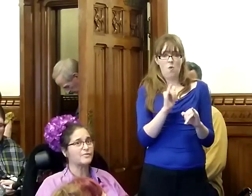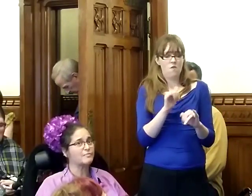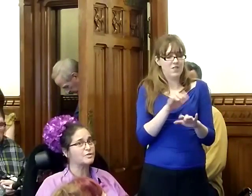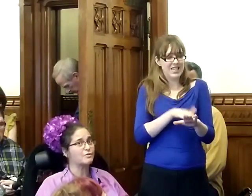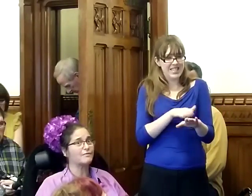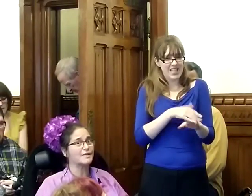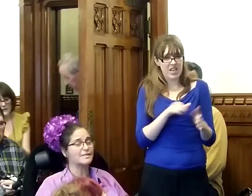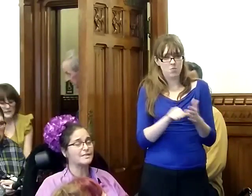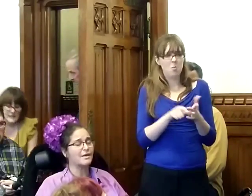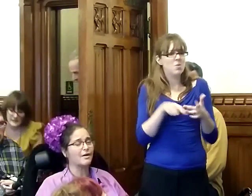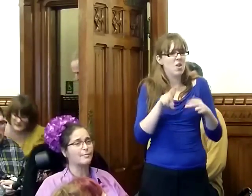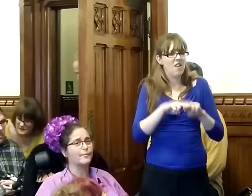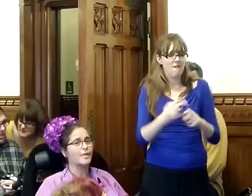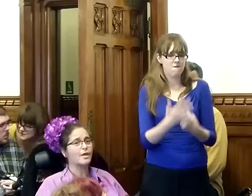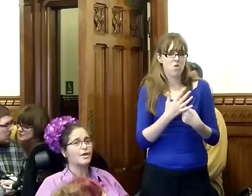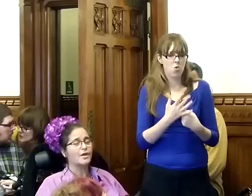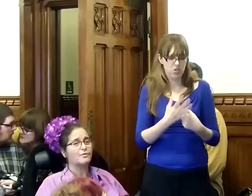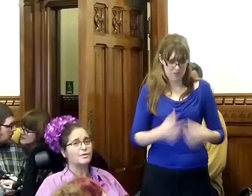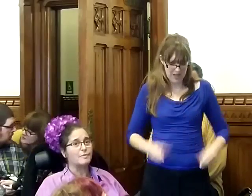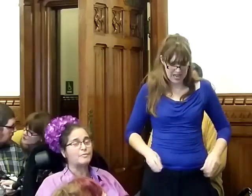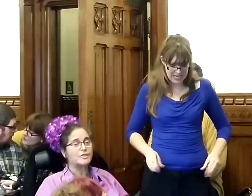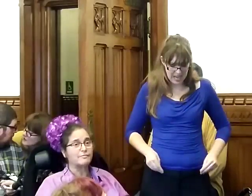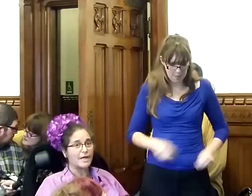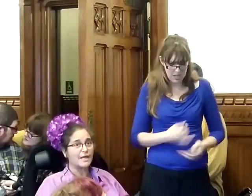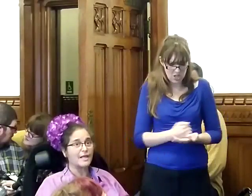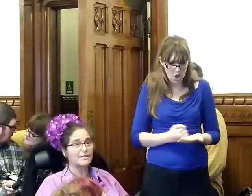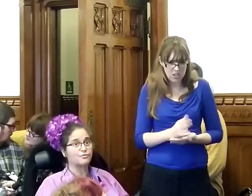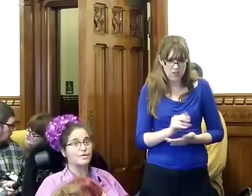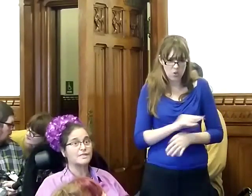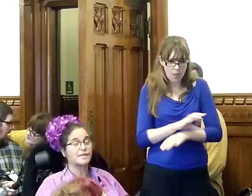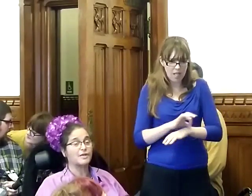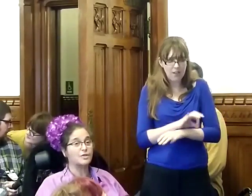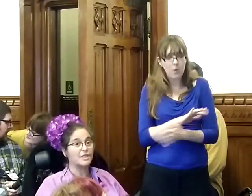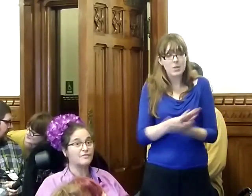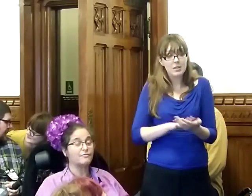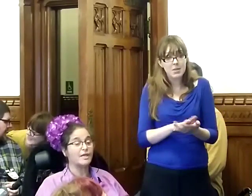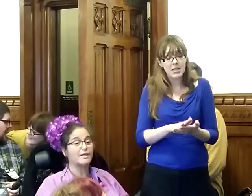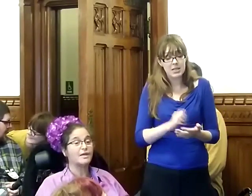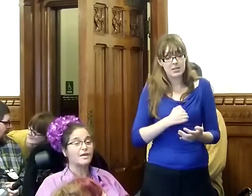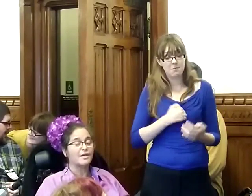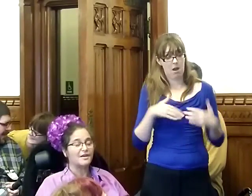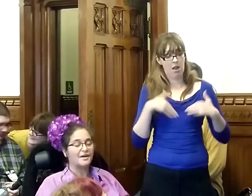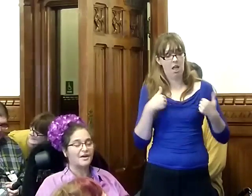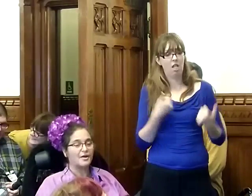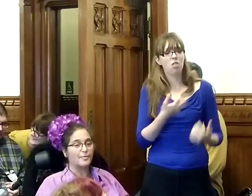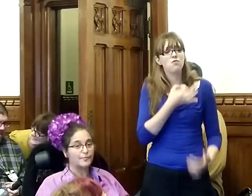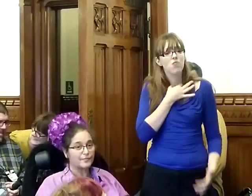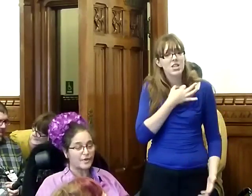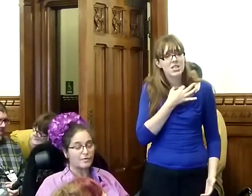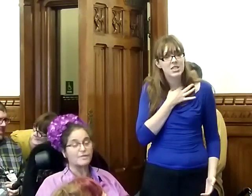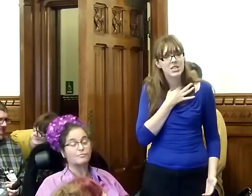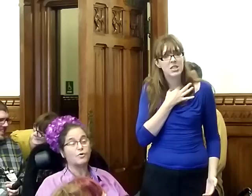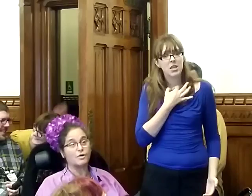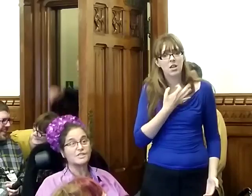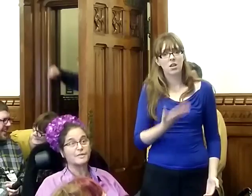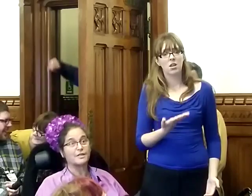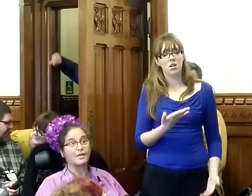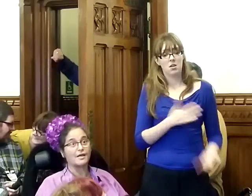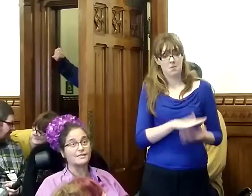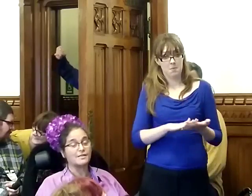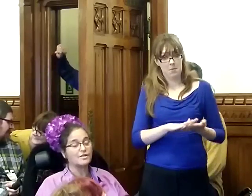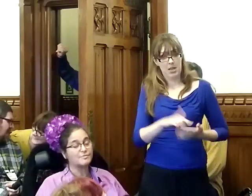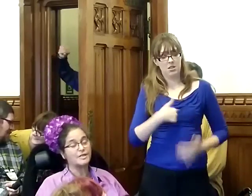soiled nappies for up to 12 hours at a time would be putting my health at risk and would leave with